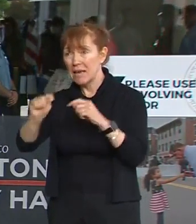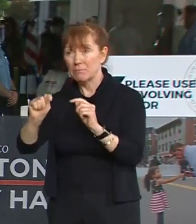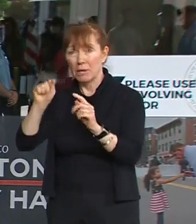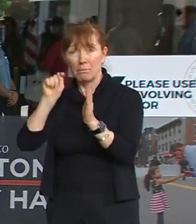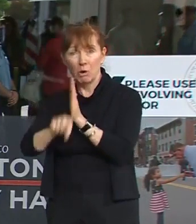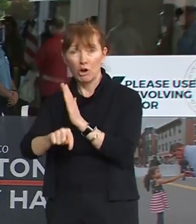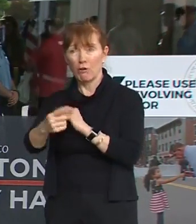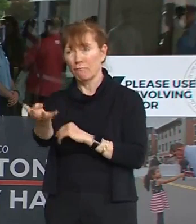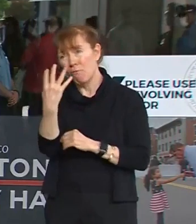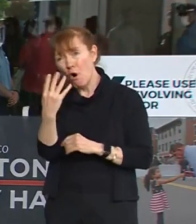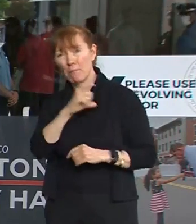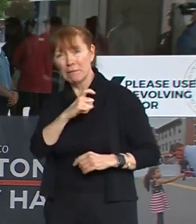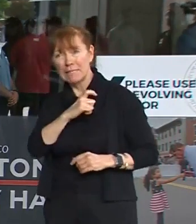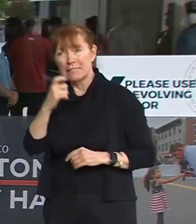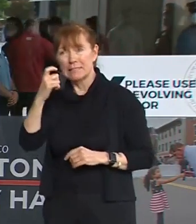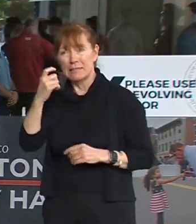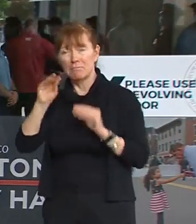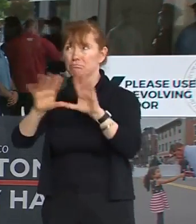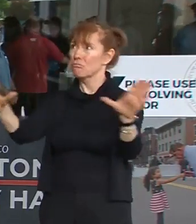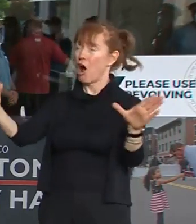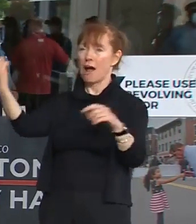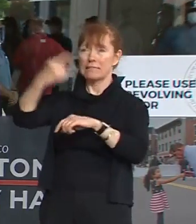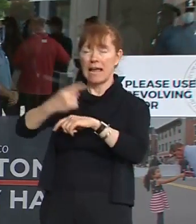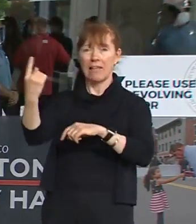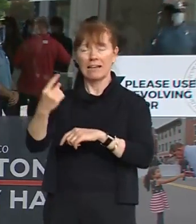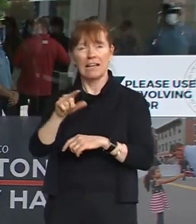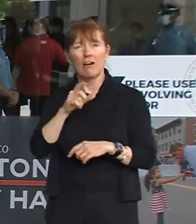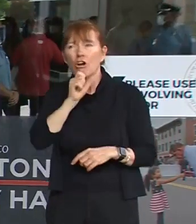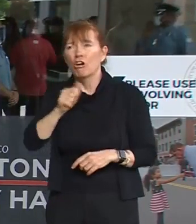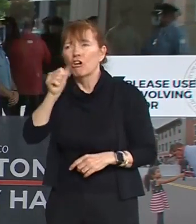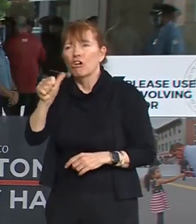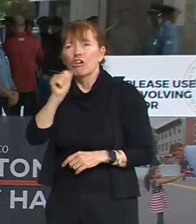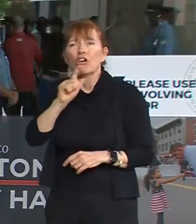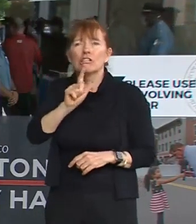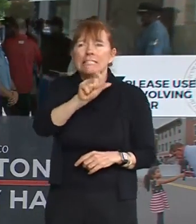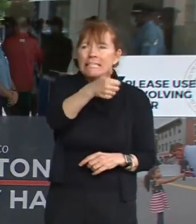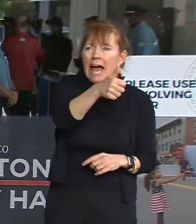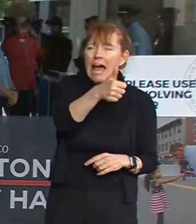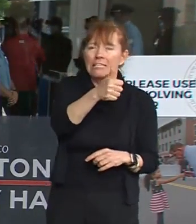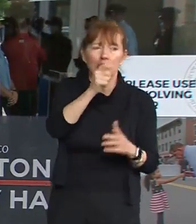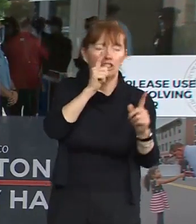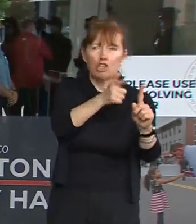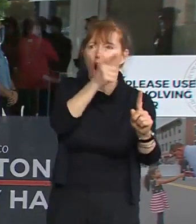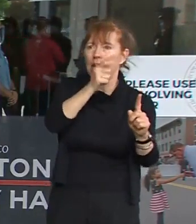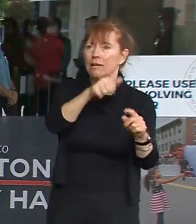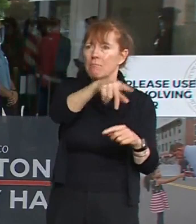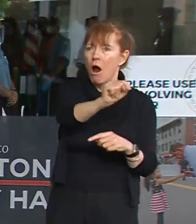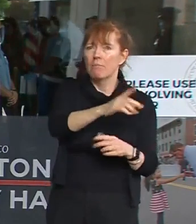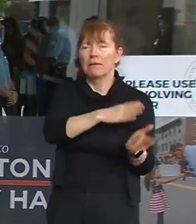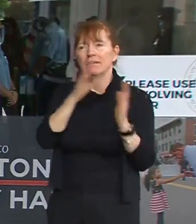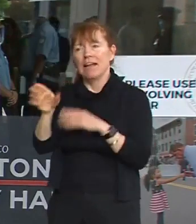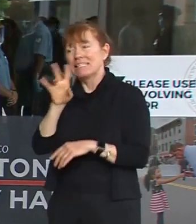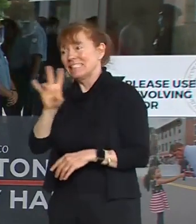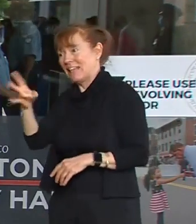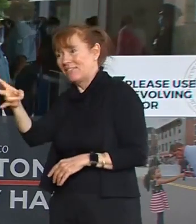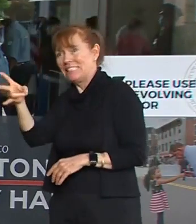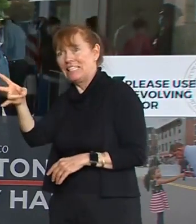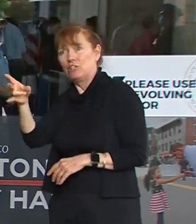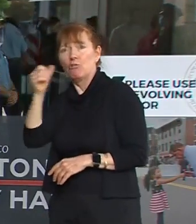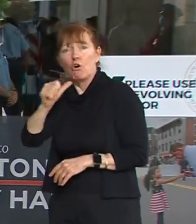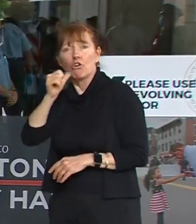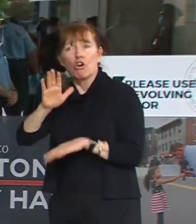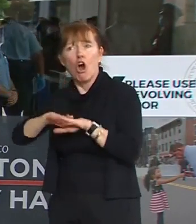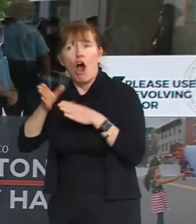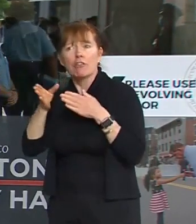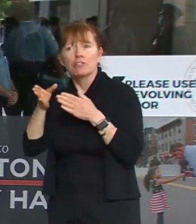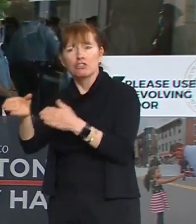in broad daylight. A 10-year-old girl getting shot in her apartment. A 17-year-old girl getting murdered on the street. The mentality on the